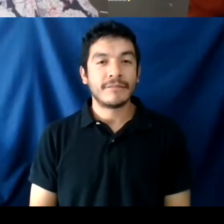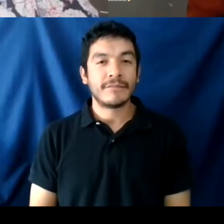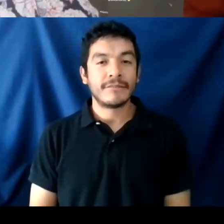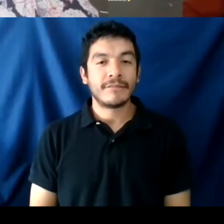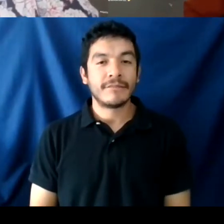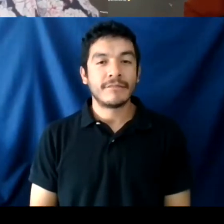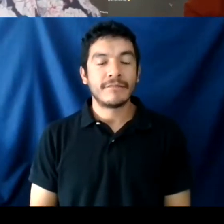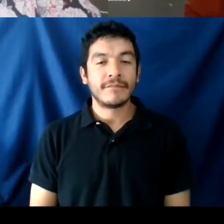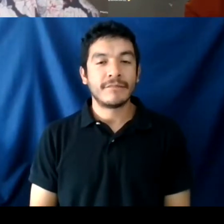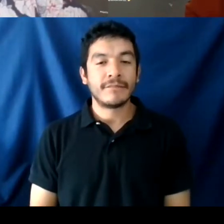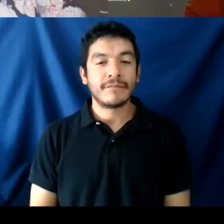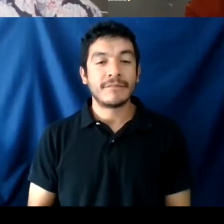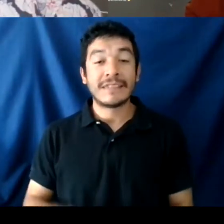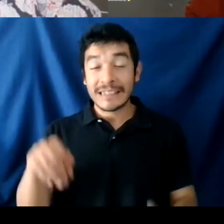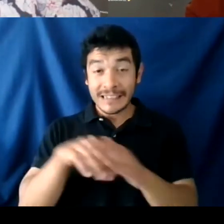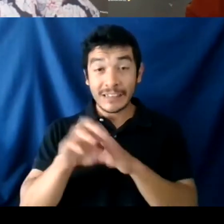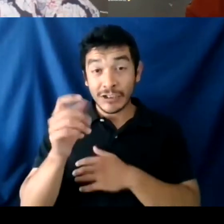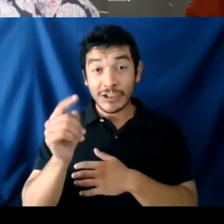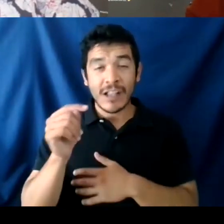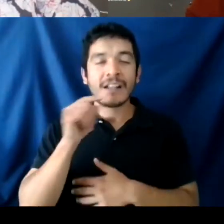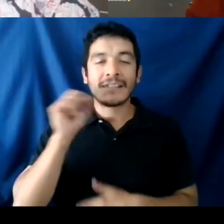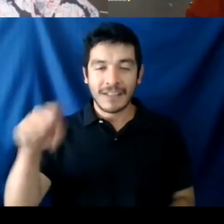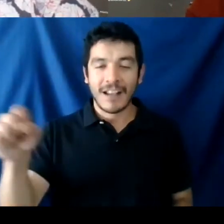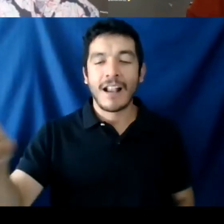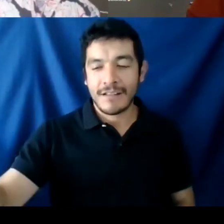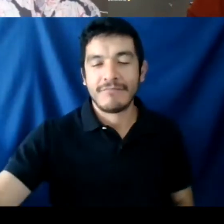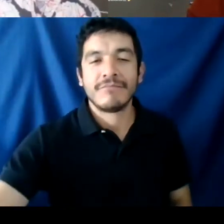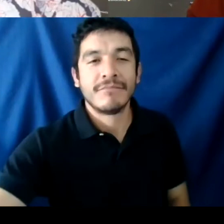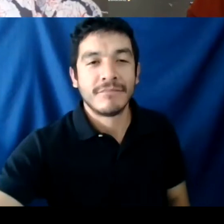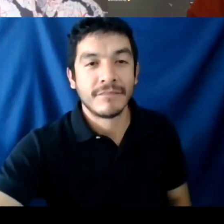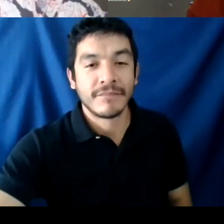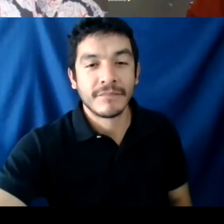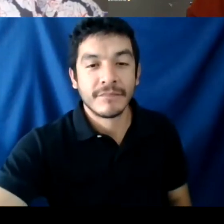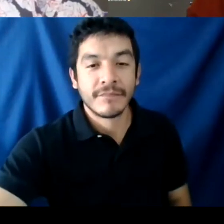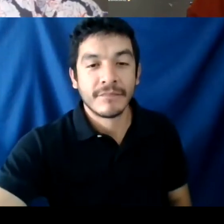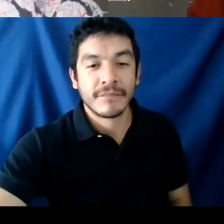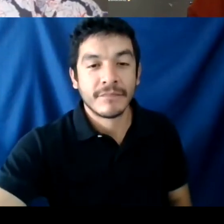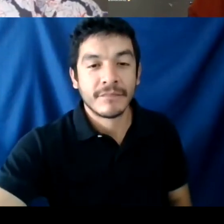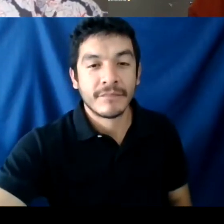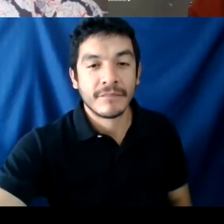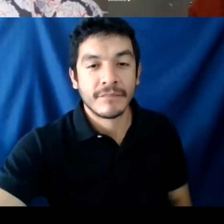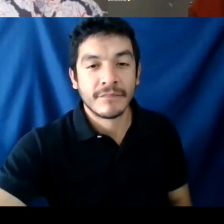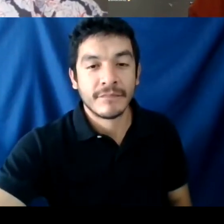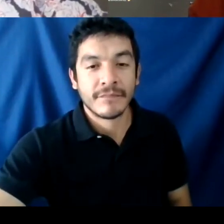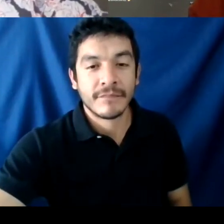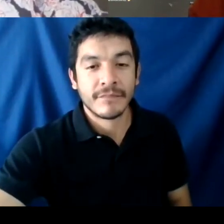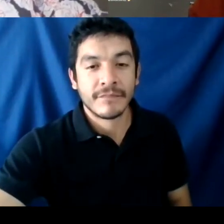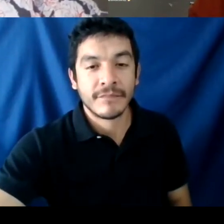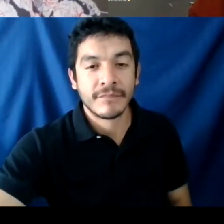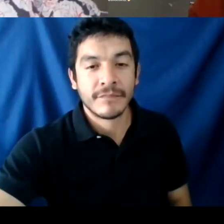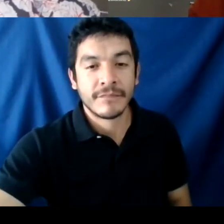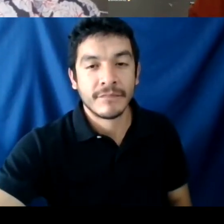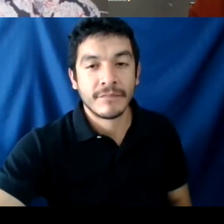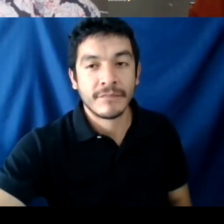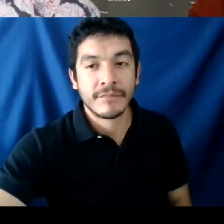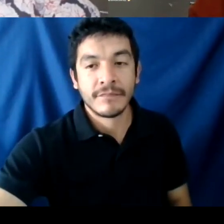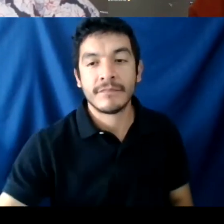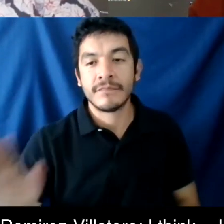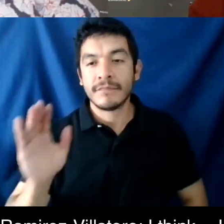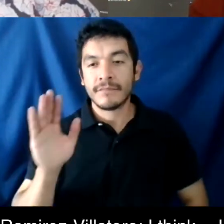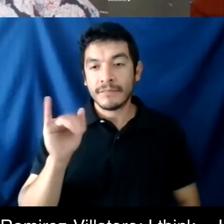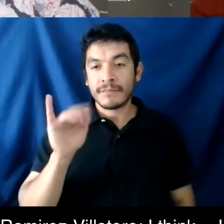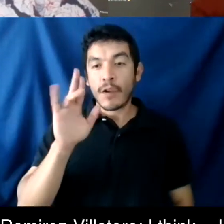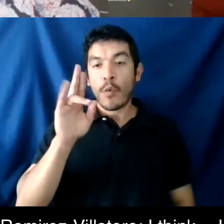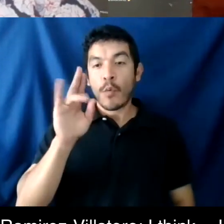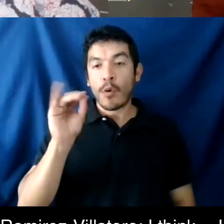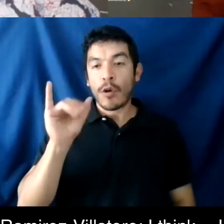So is that in the chat? Yes, it's in the chat. It's by Roy Payan.